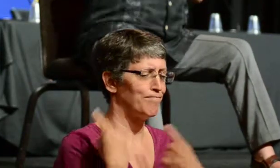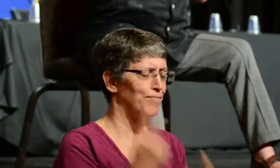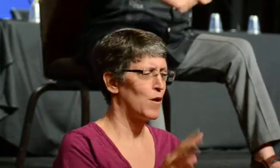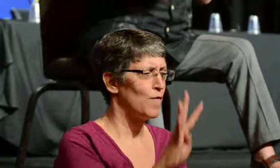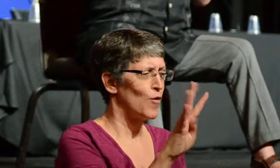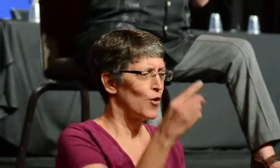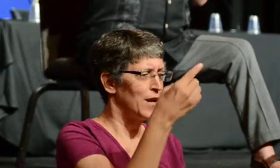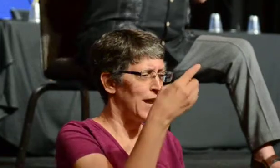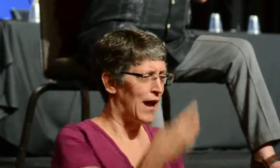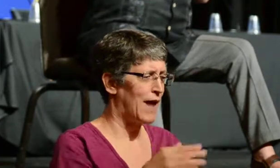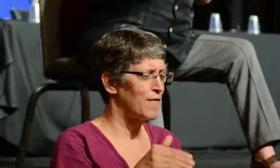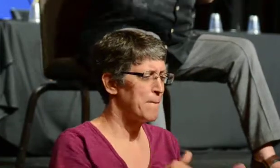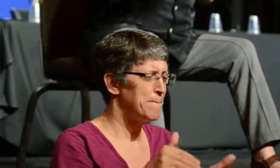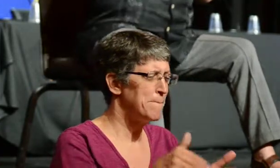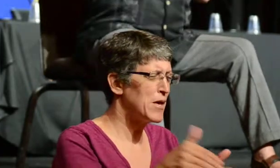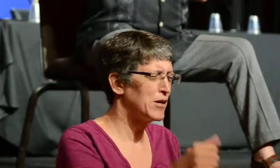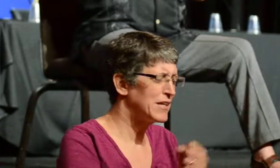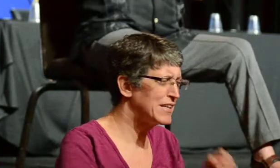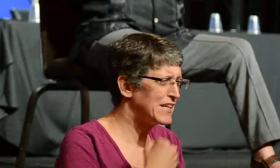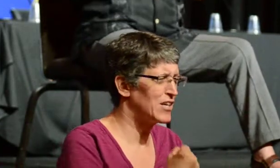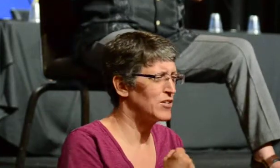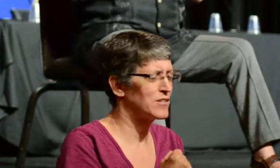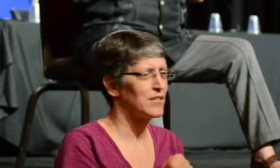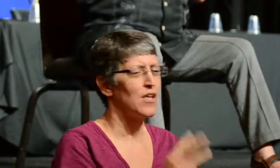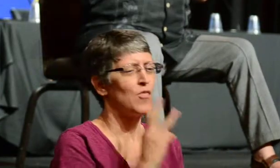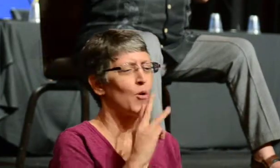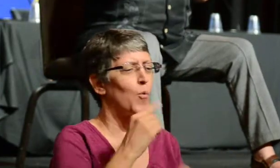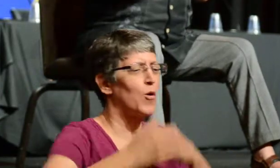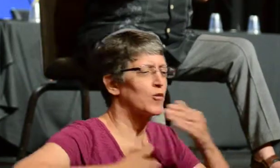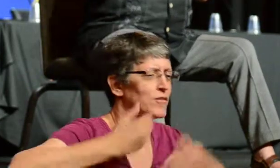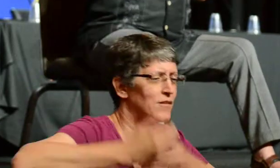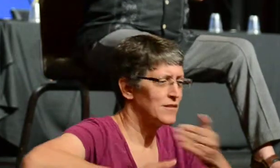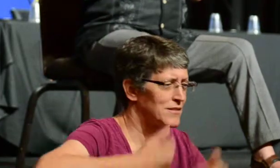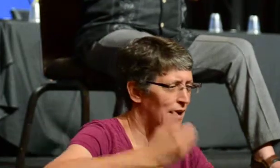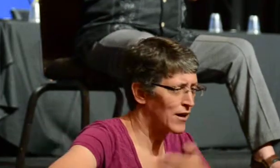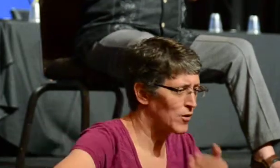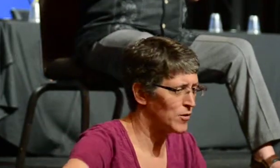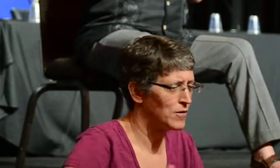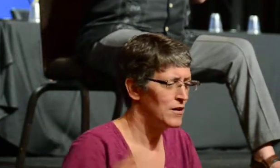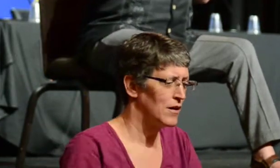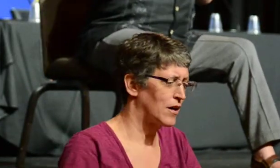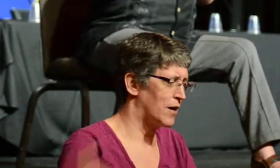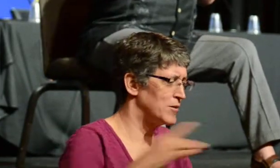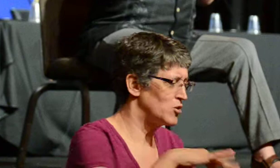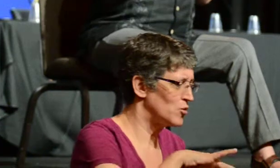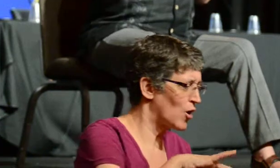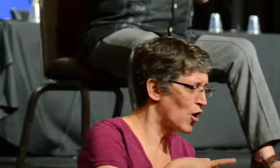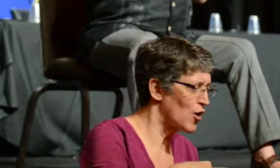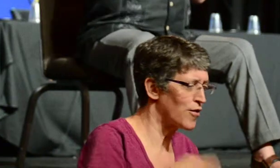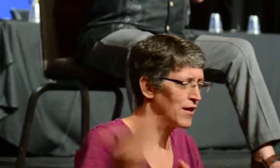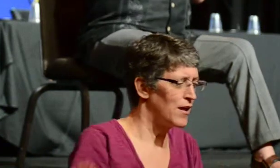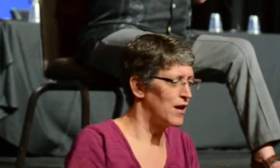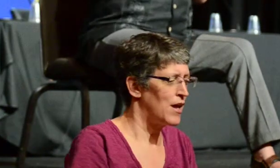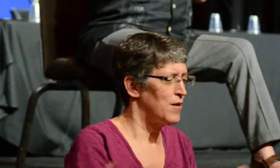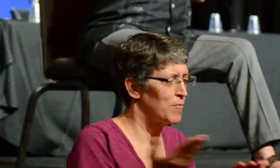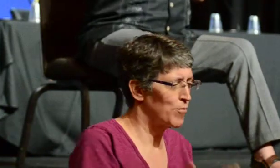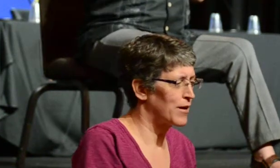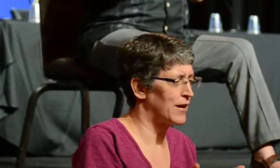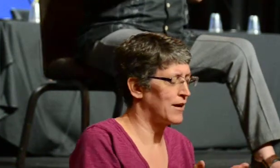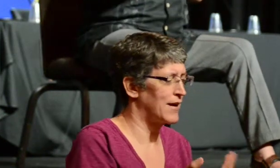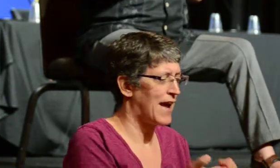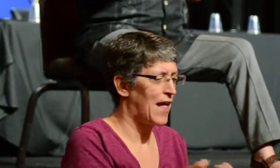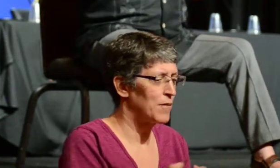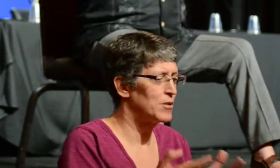of the circulation of water running down from the earth, bringing elements to the ocean